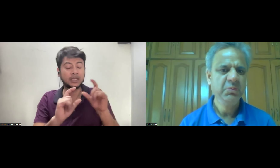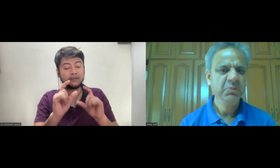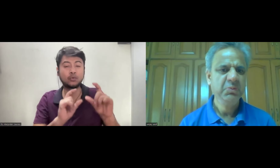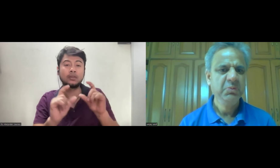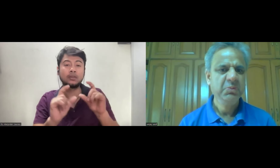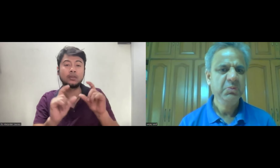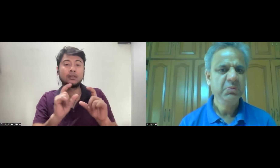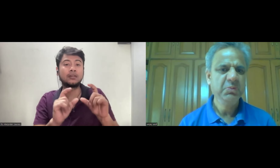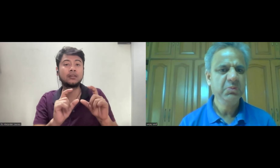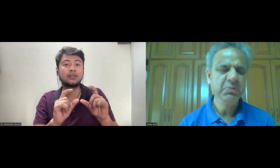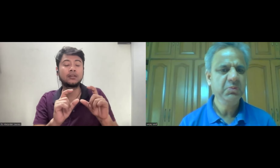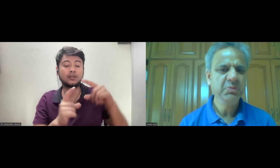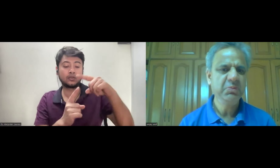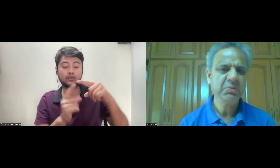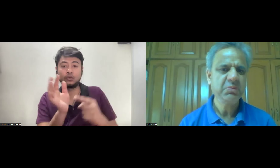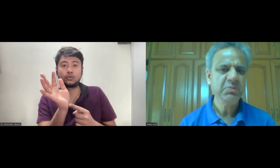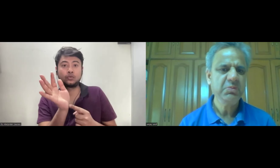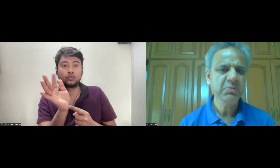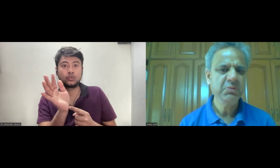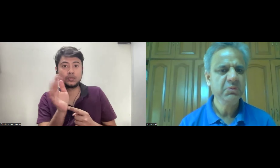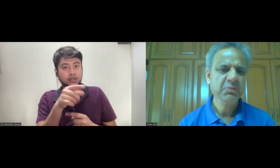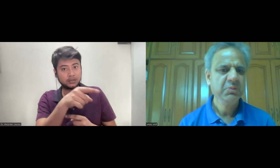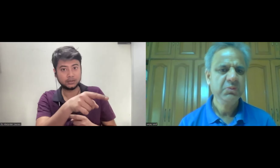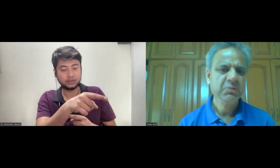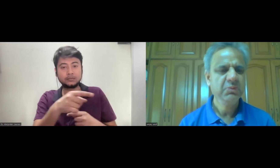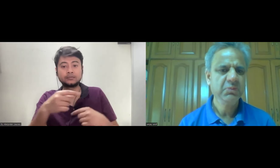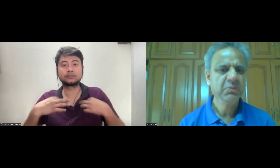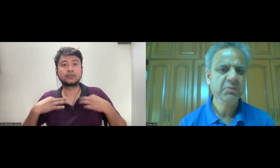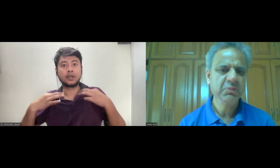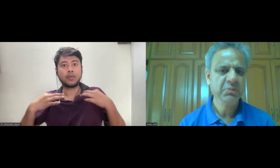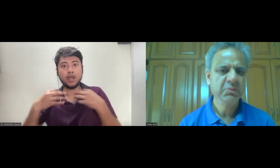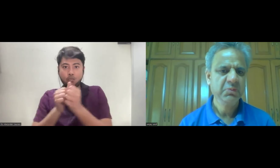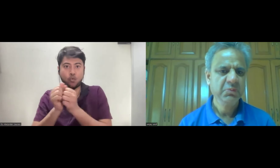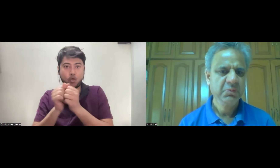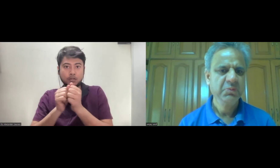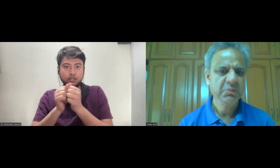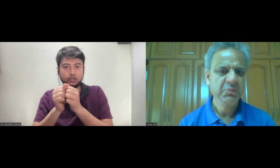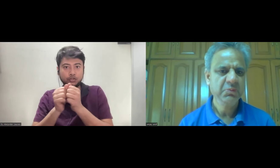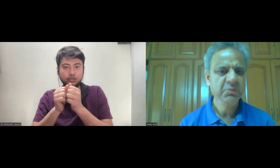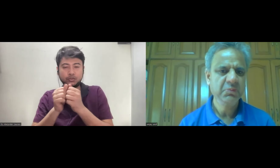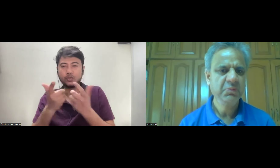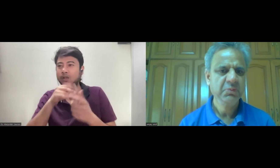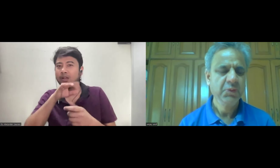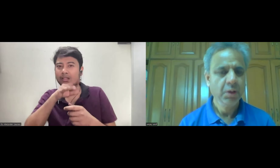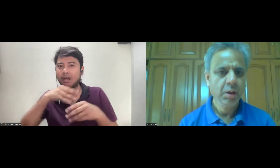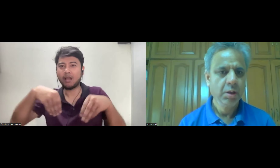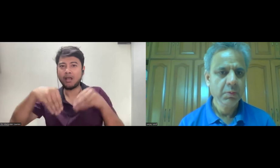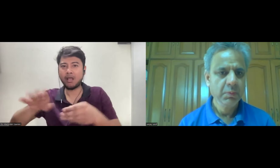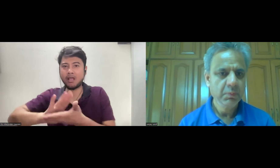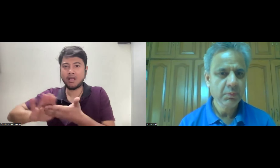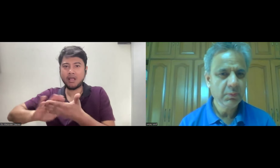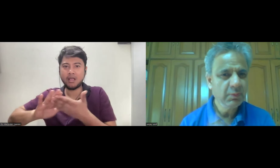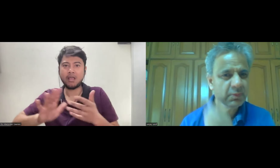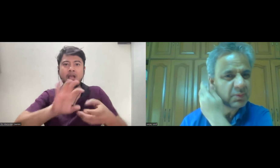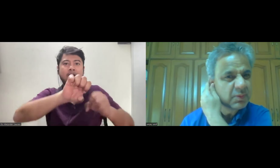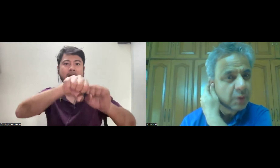You can't go near Tulsi when, you know, women in the house are having periods. And, you know, our maid servant, sometimes she'll go and keep